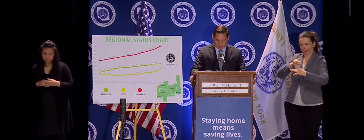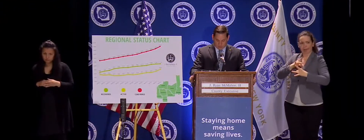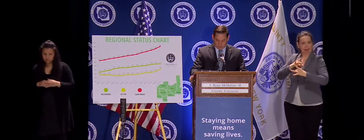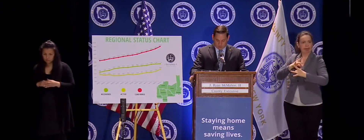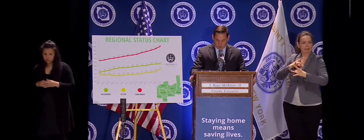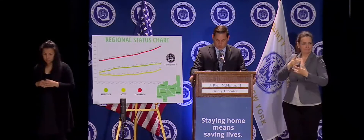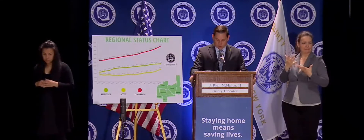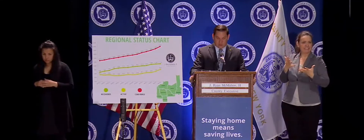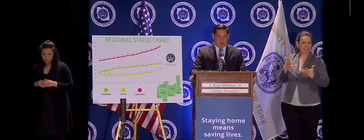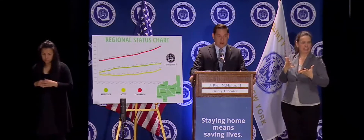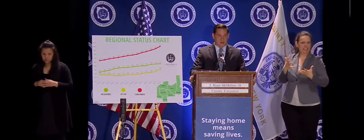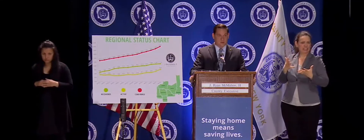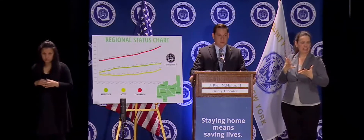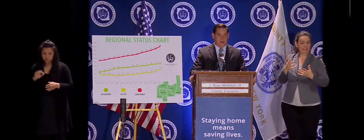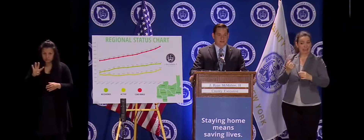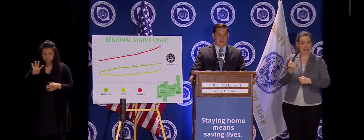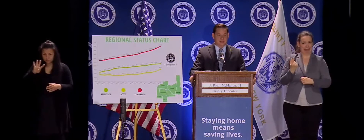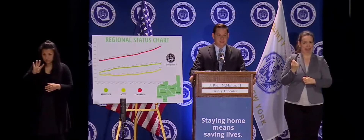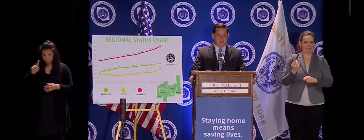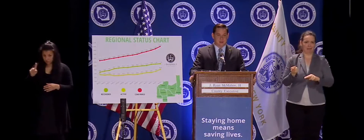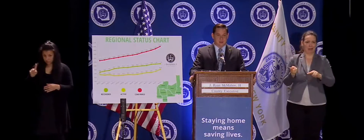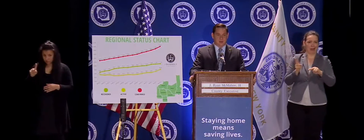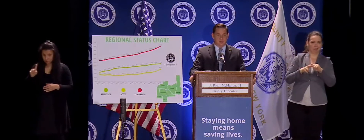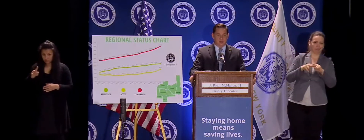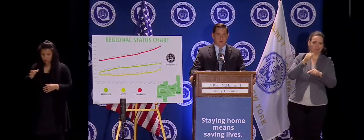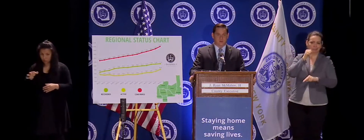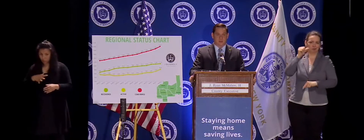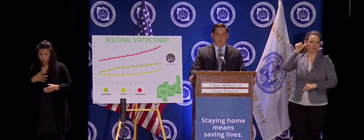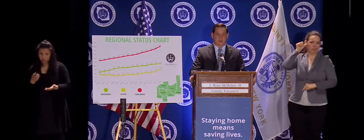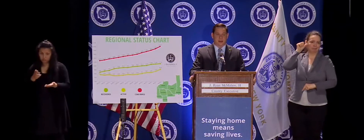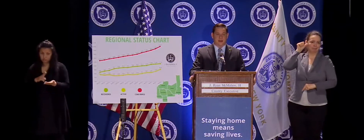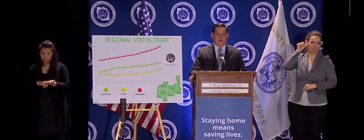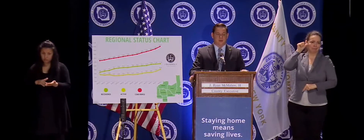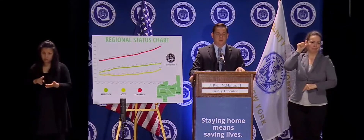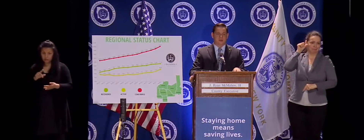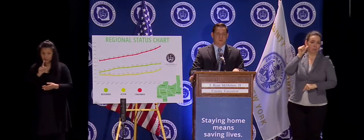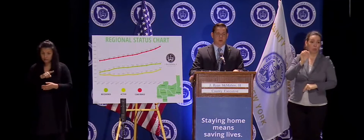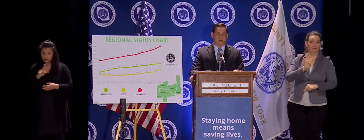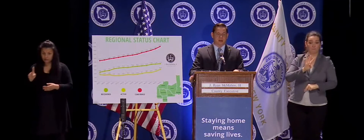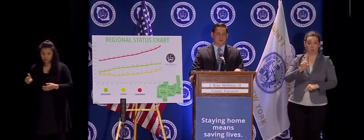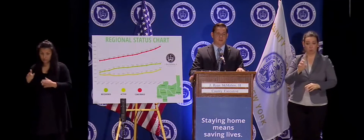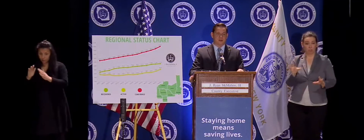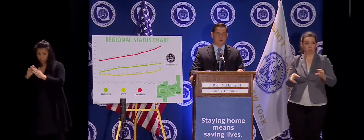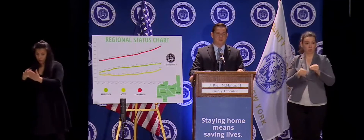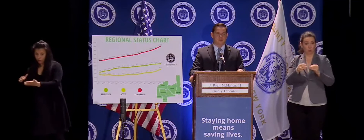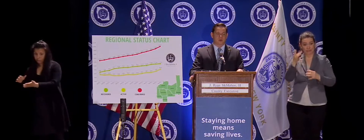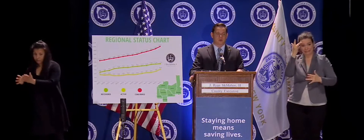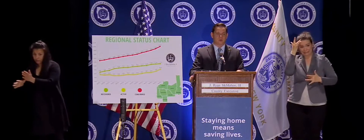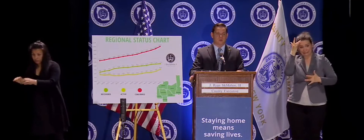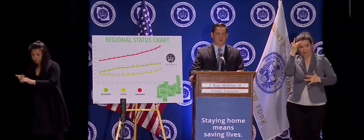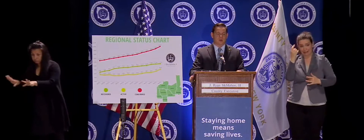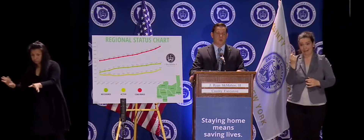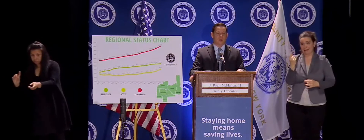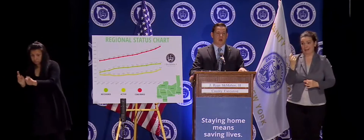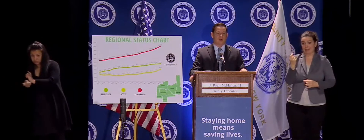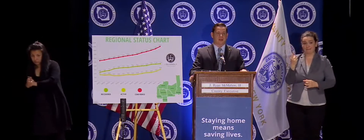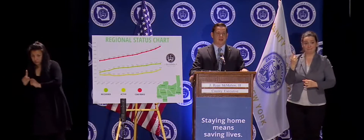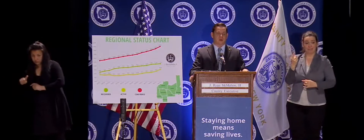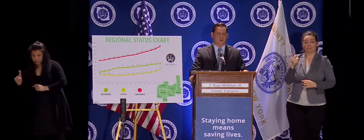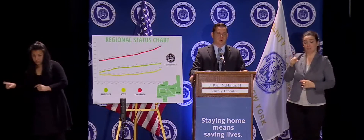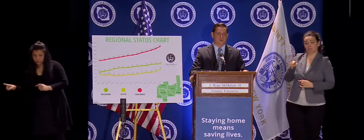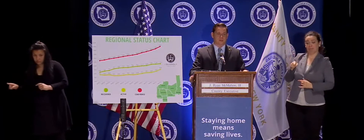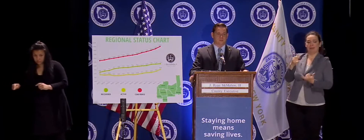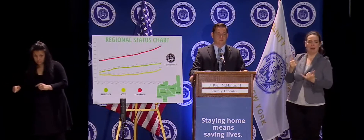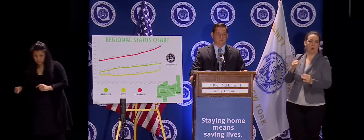So out of our 41, 11 are household contacts. Why do we separate that? We separate that because these are individuals who are already